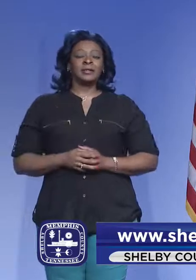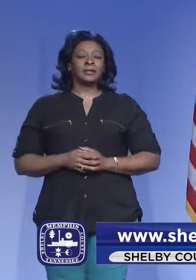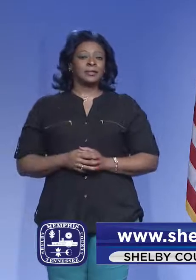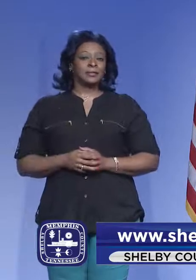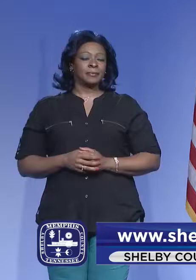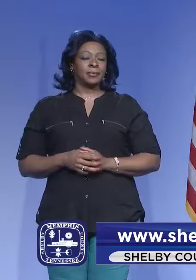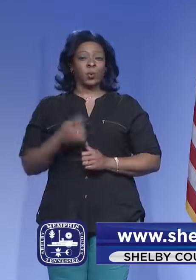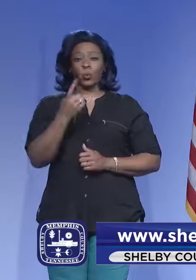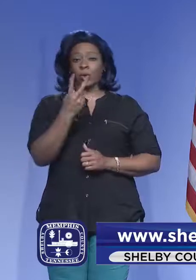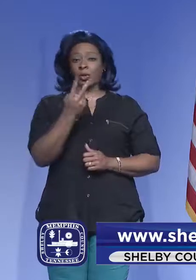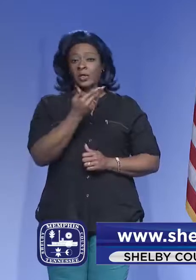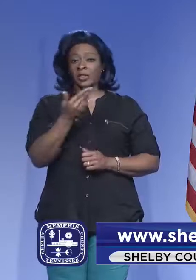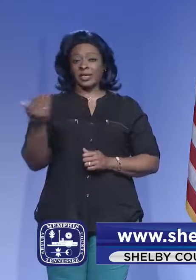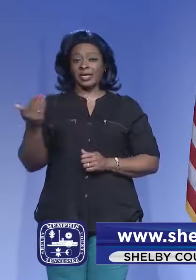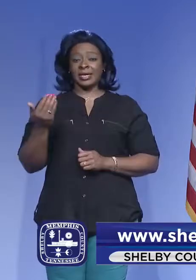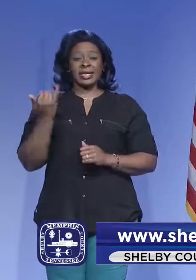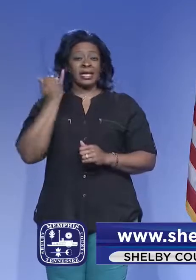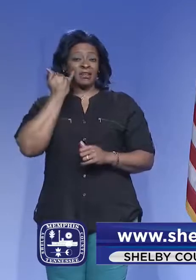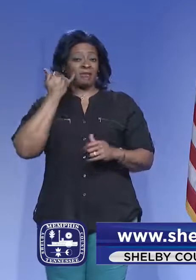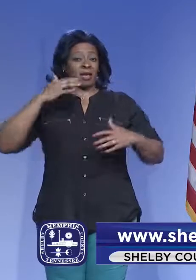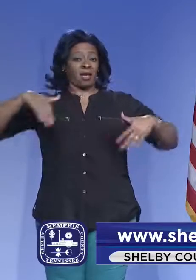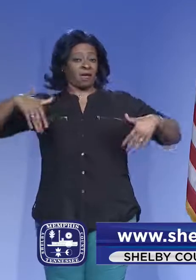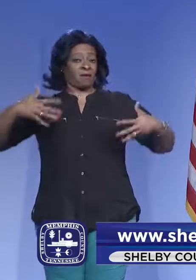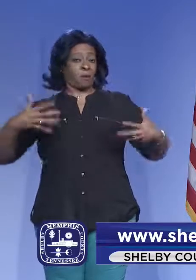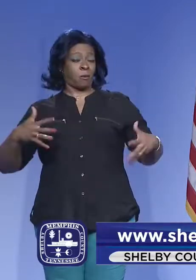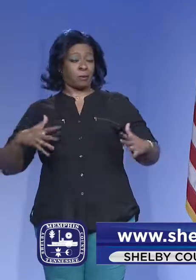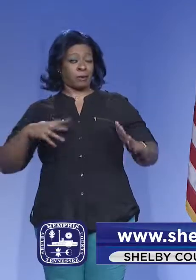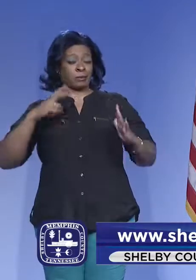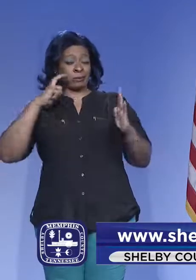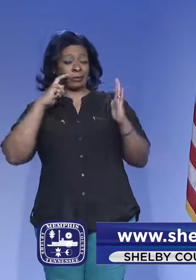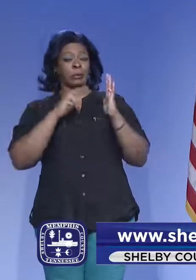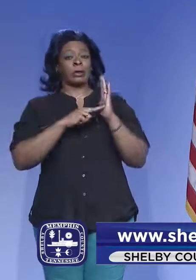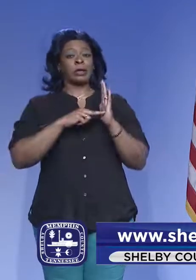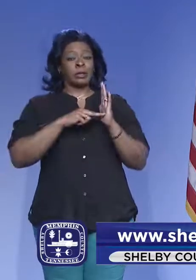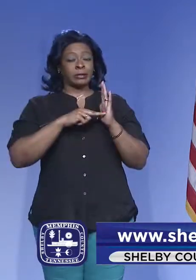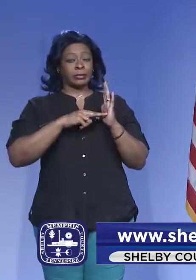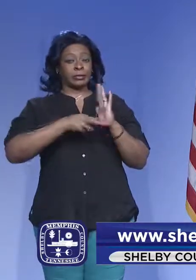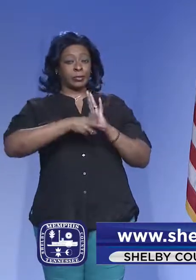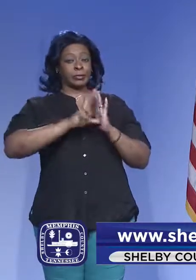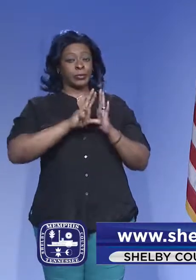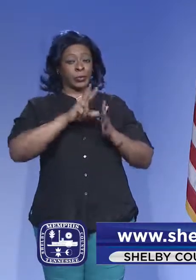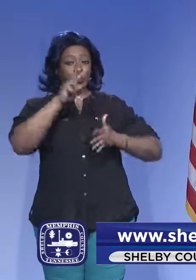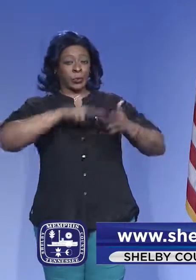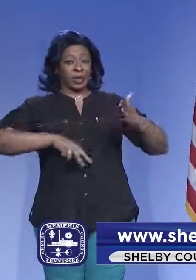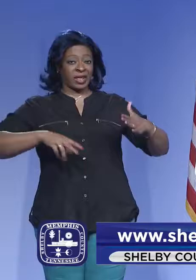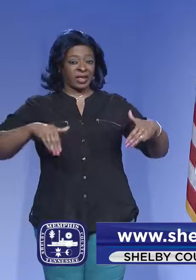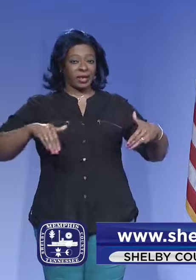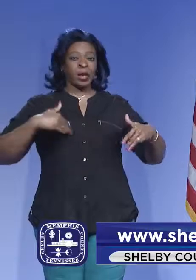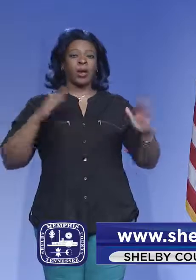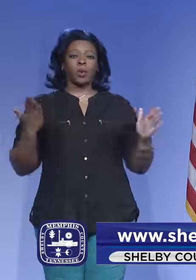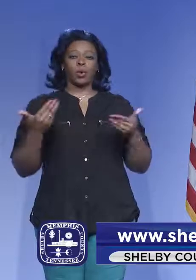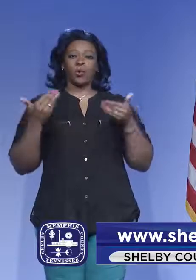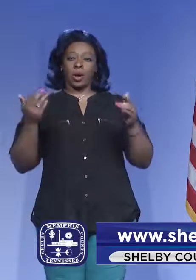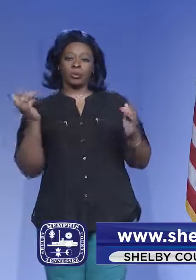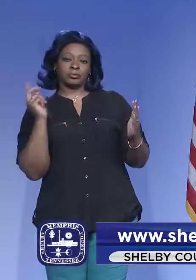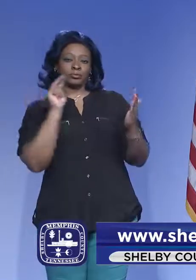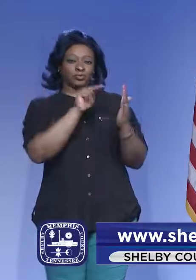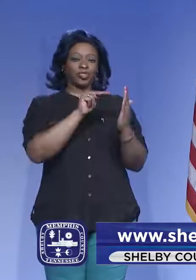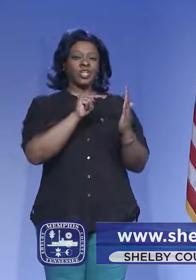And there's a couple of things, if you have not already seen it, reviewed it, read it, I encourage you to do